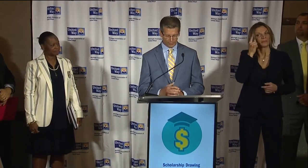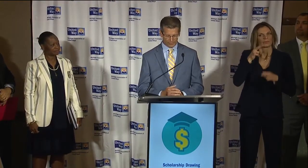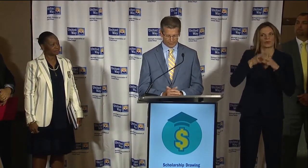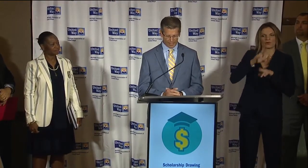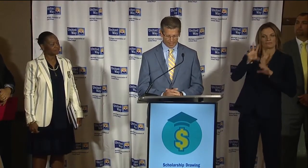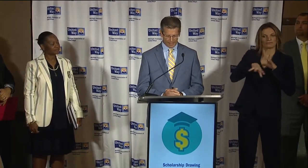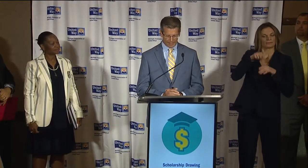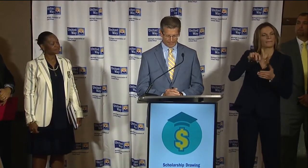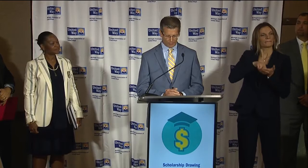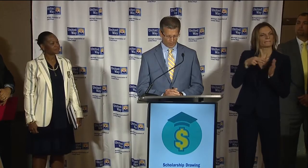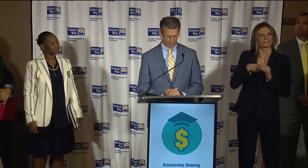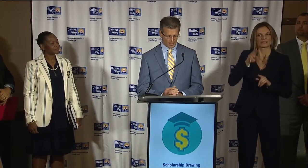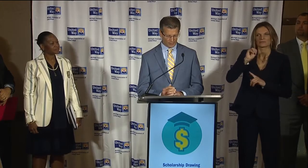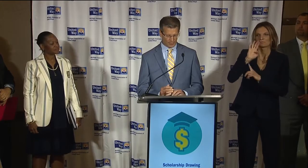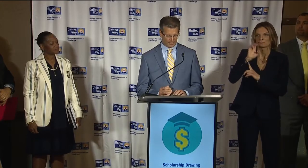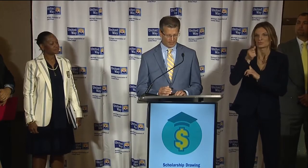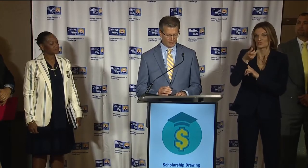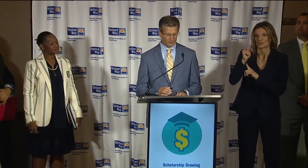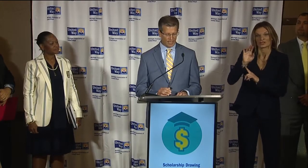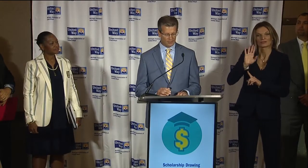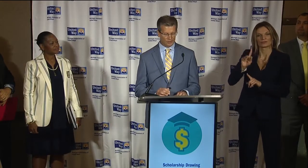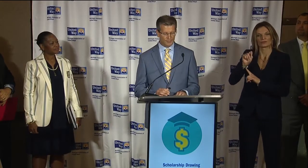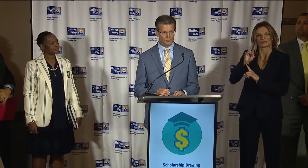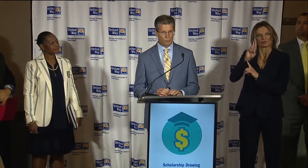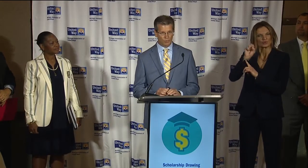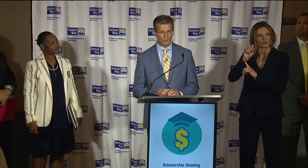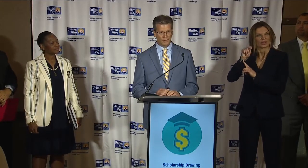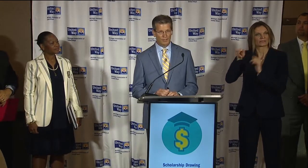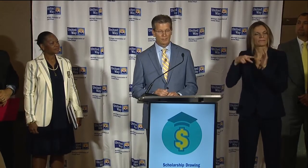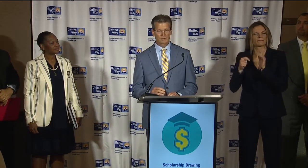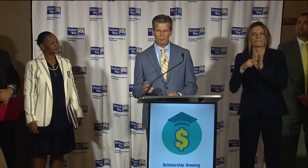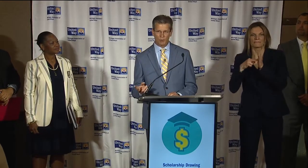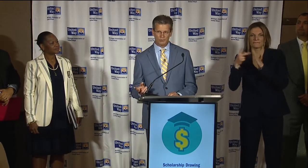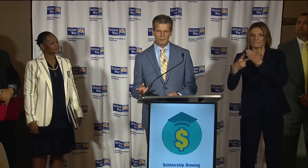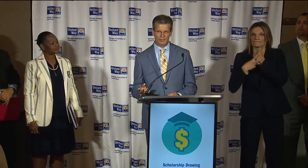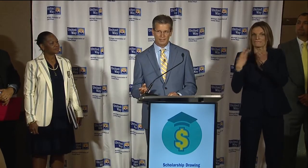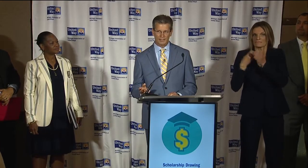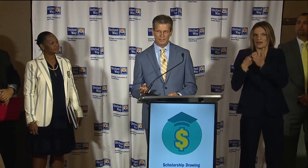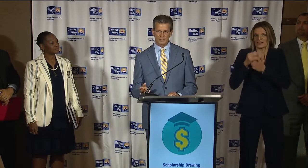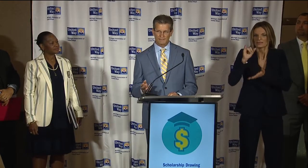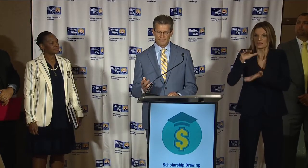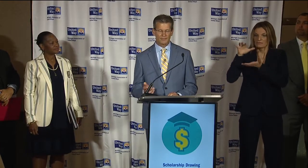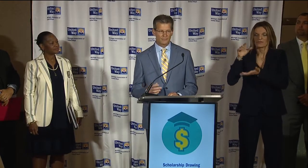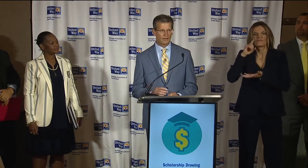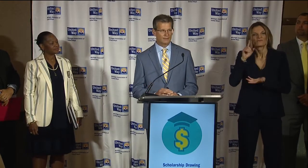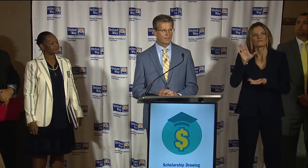Education Trust 4-year contract, and each scholarship is worth supposedly